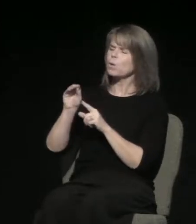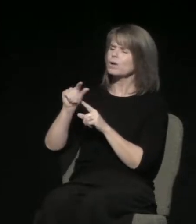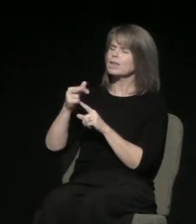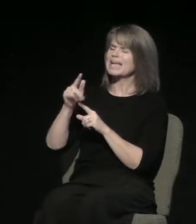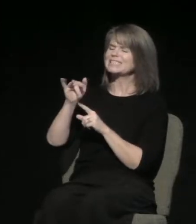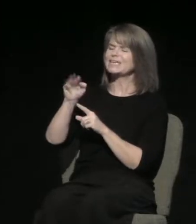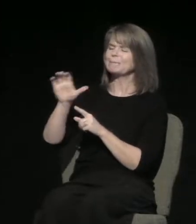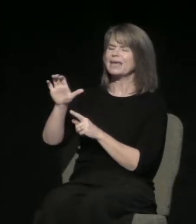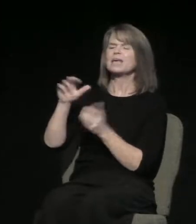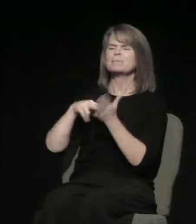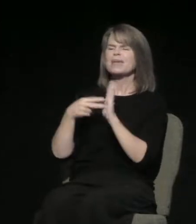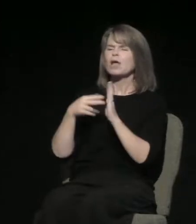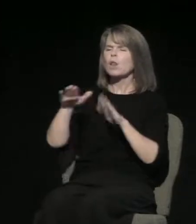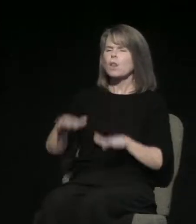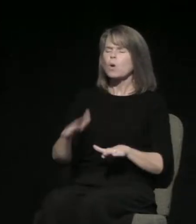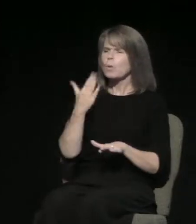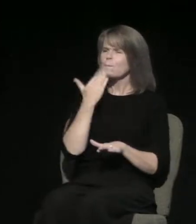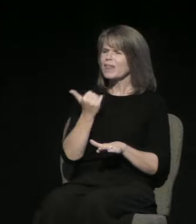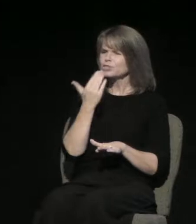And the Nutritionist